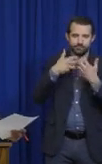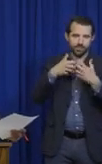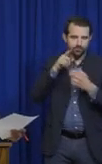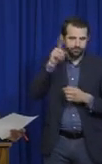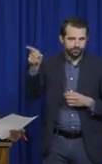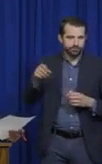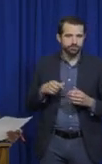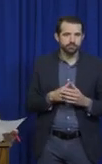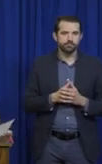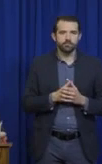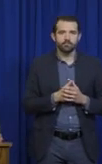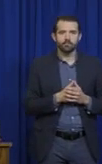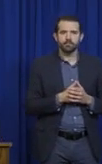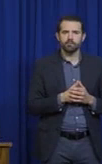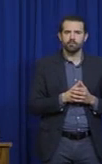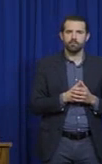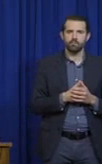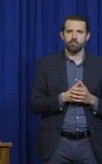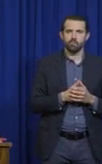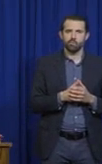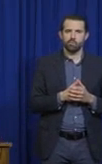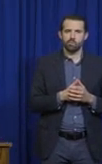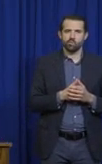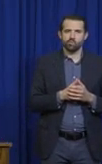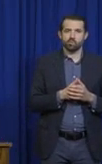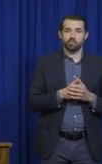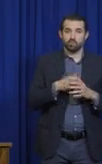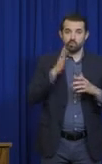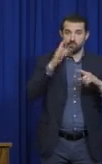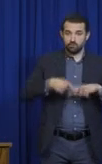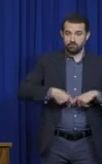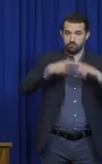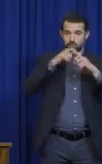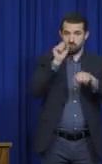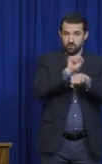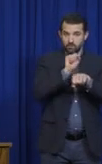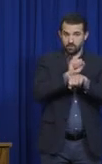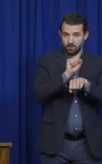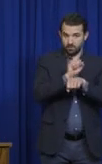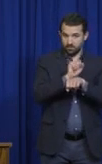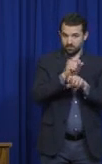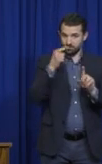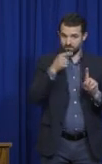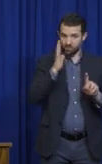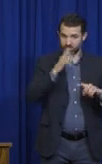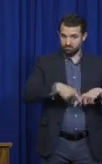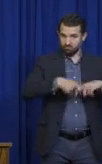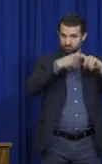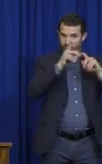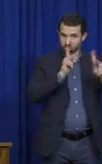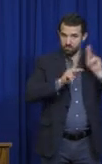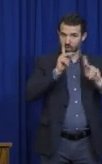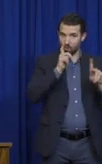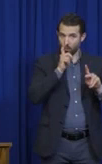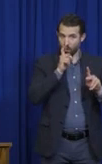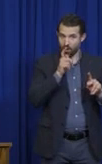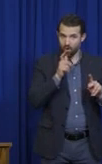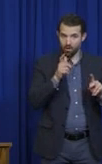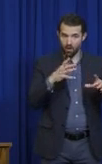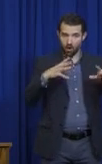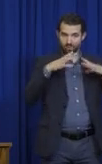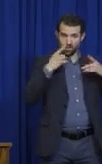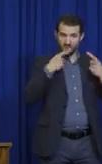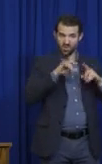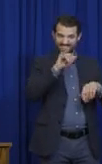pause or idle work at the plant, and if you could confirm if workers would be fully compensated during that period,